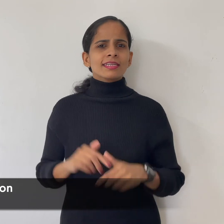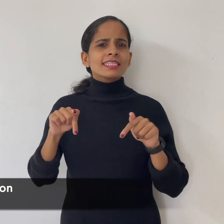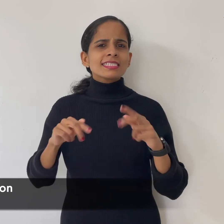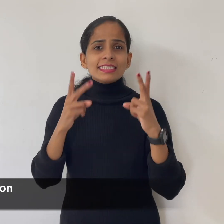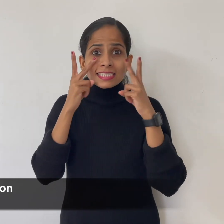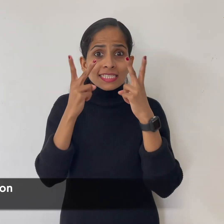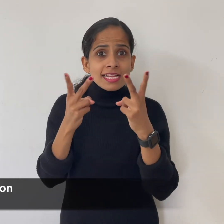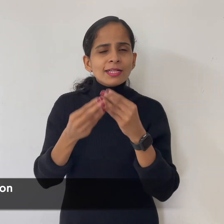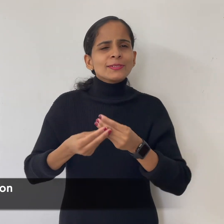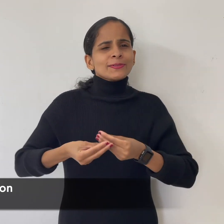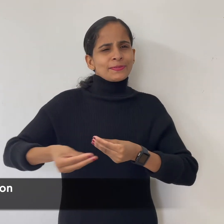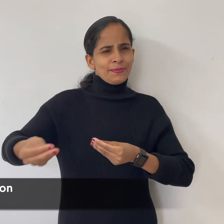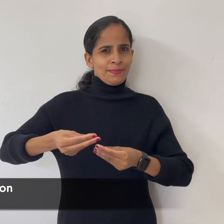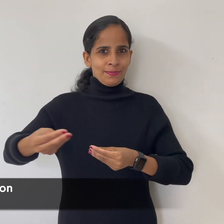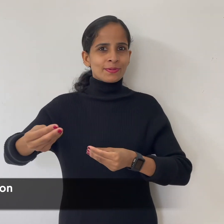We will see you soon.